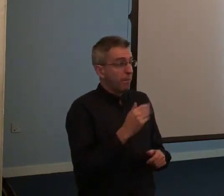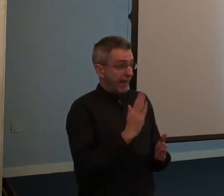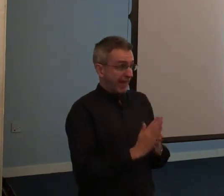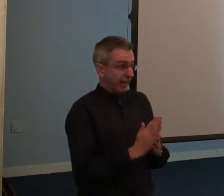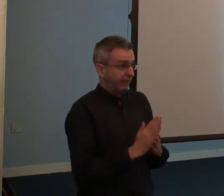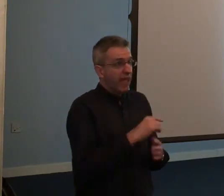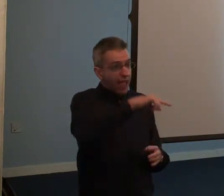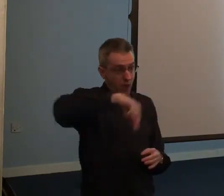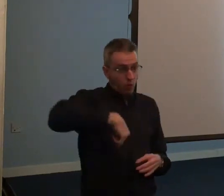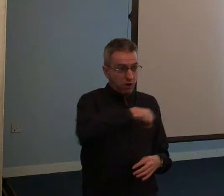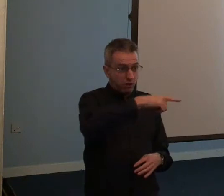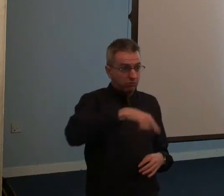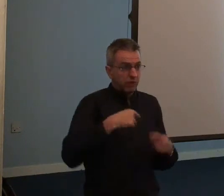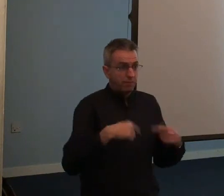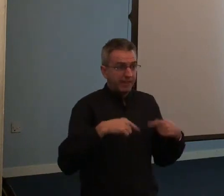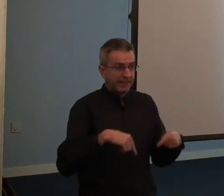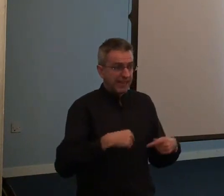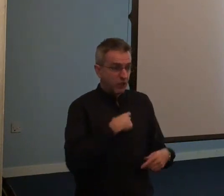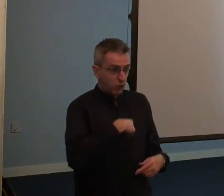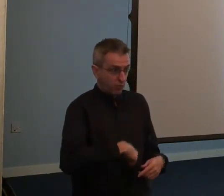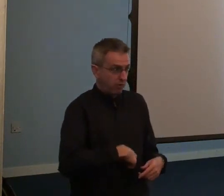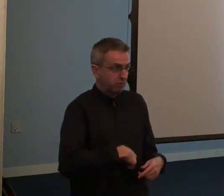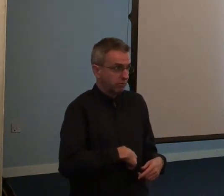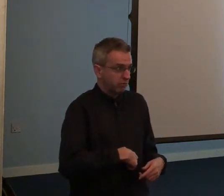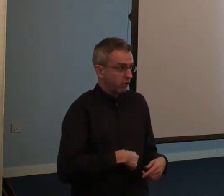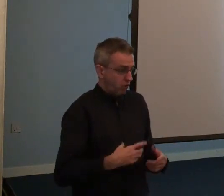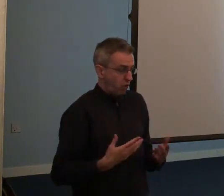that's people who believe that our abilities as a human